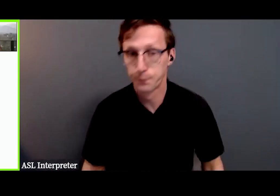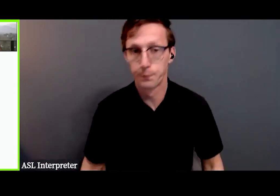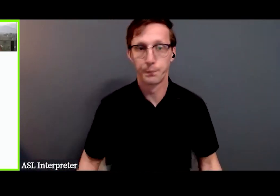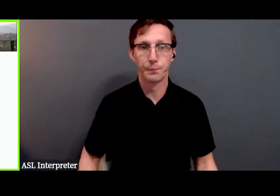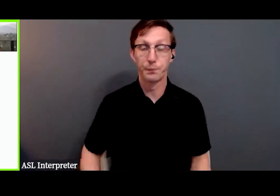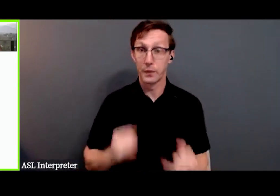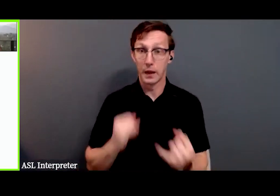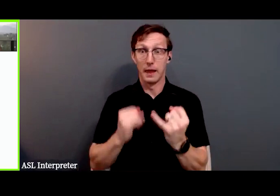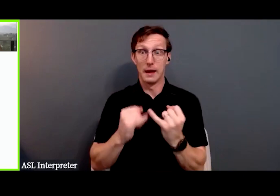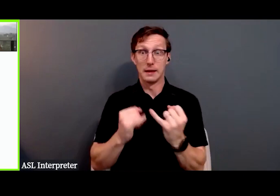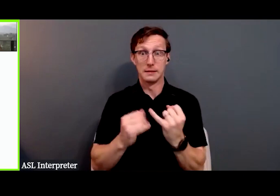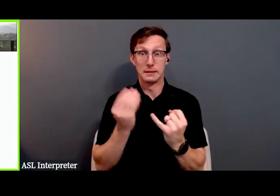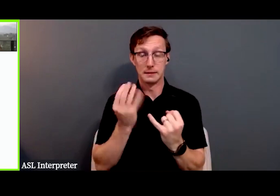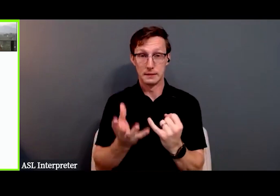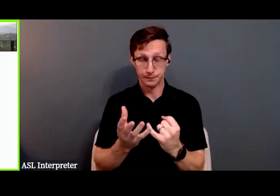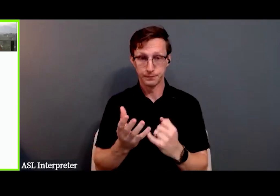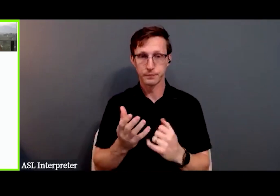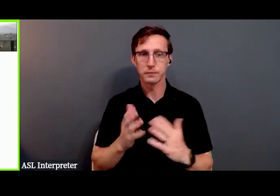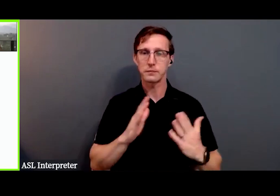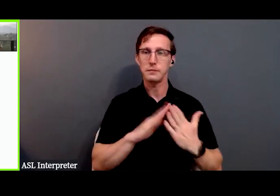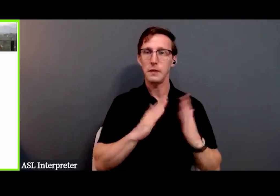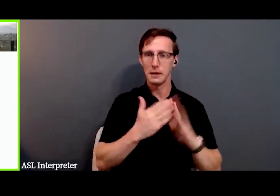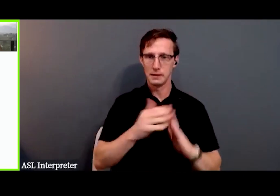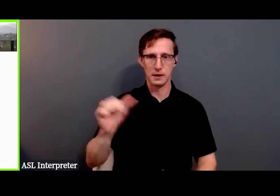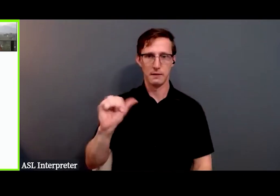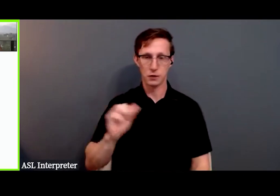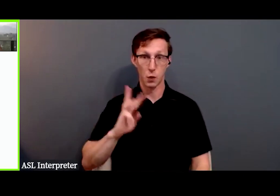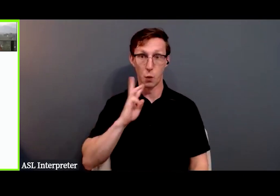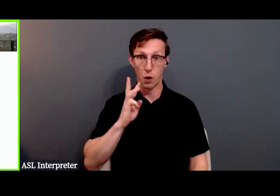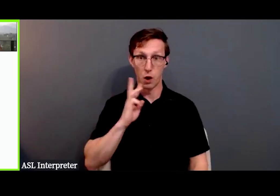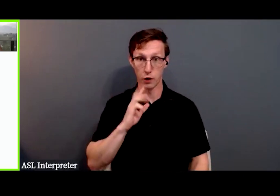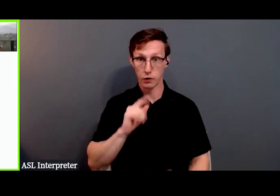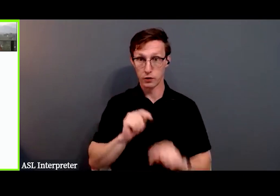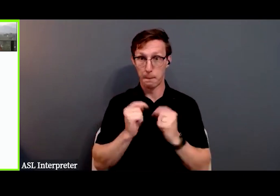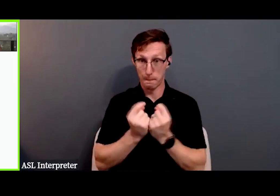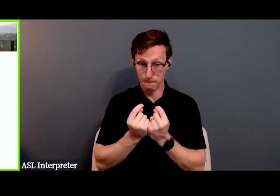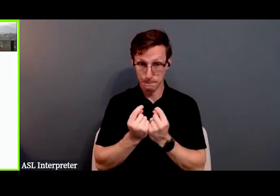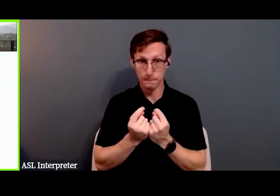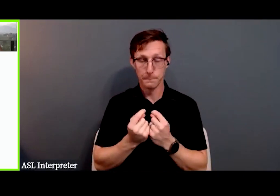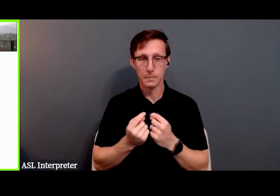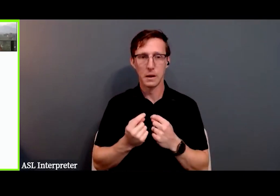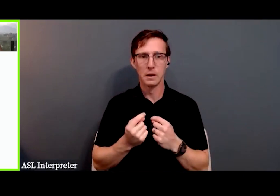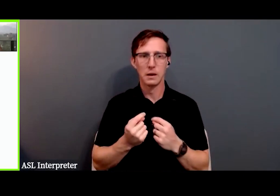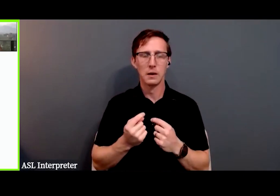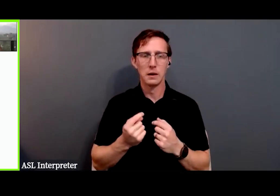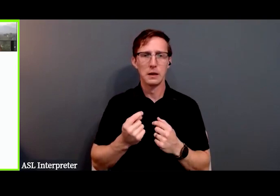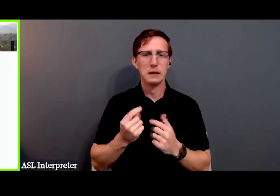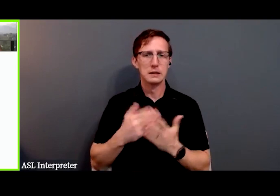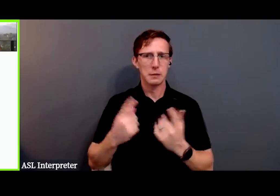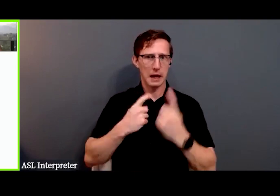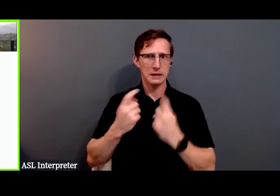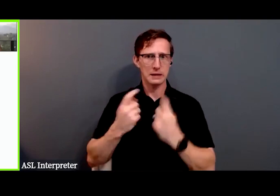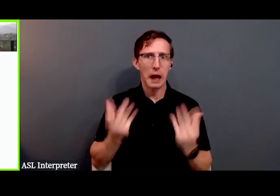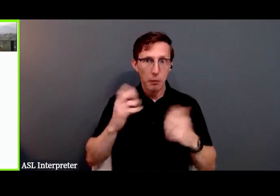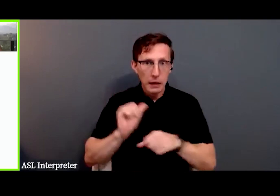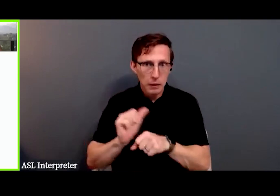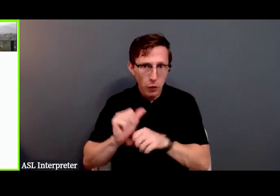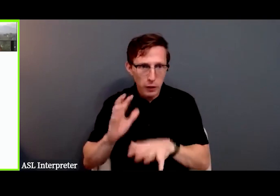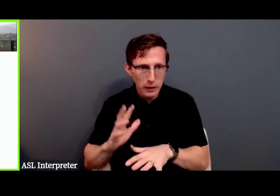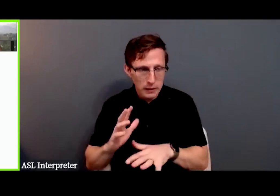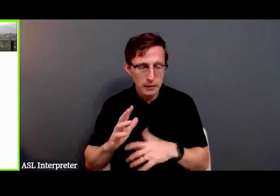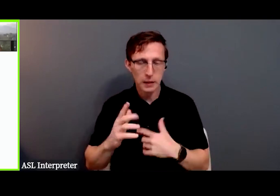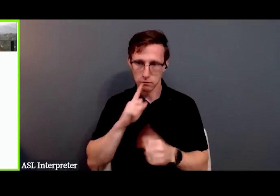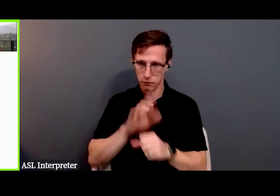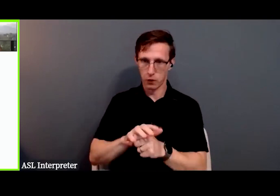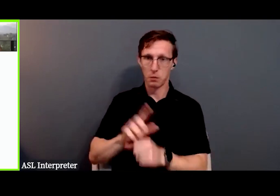also want to make everybody aware our City of Asheville water crews had a couple of questions on the number of employees. I've confirmed that we have 181